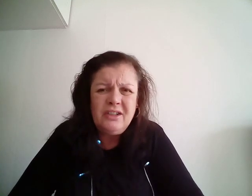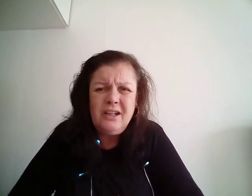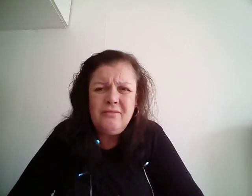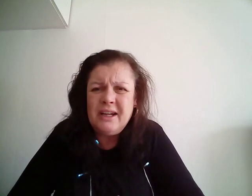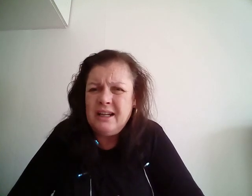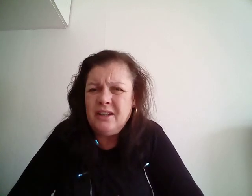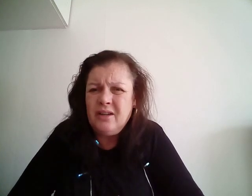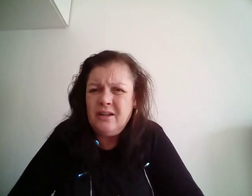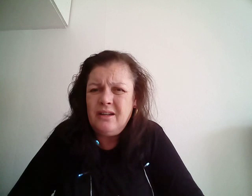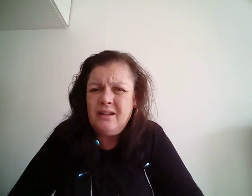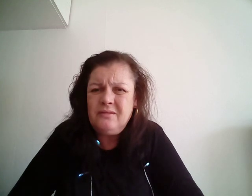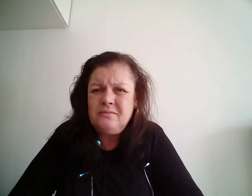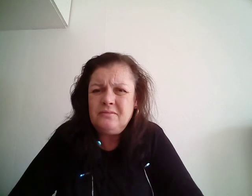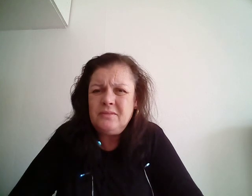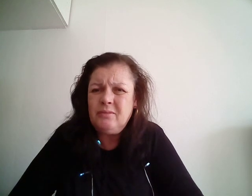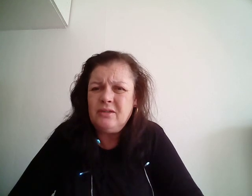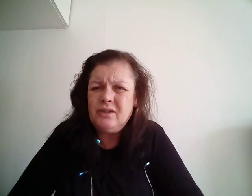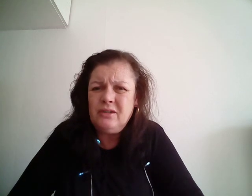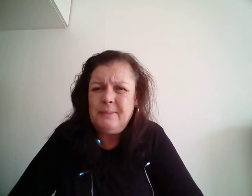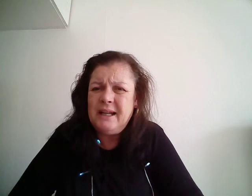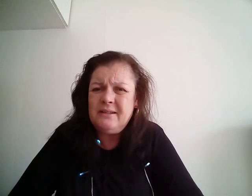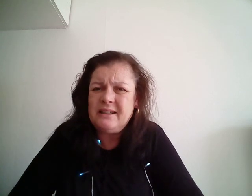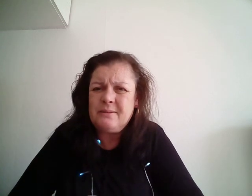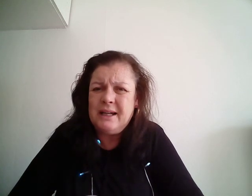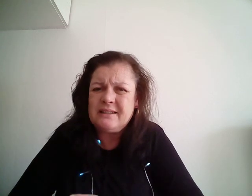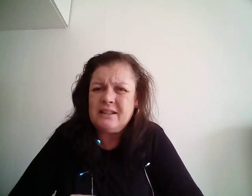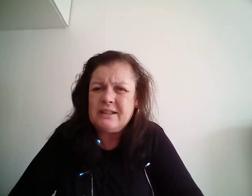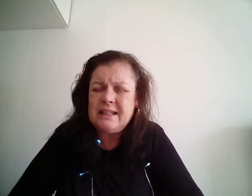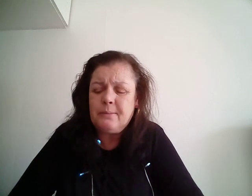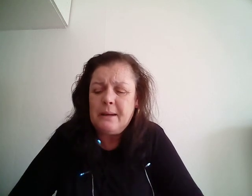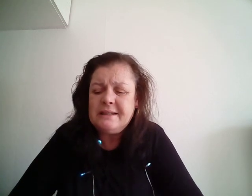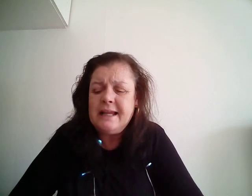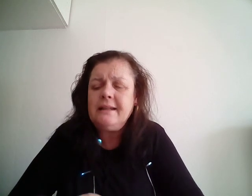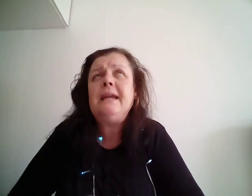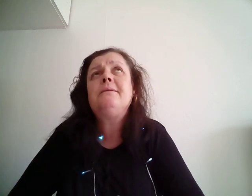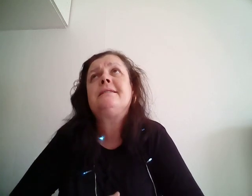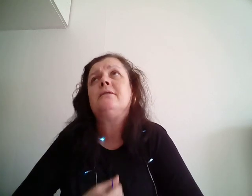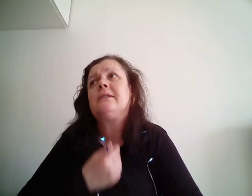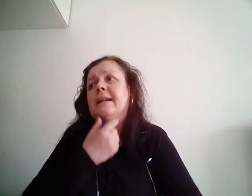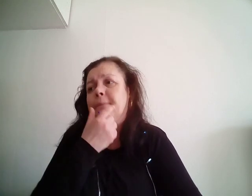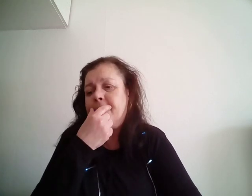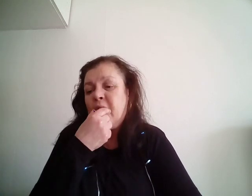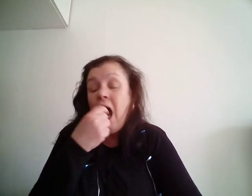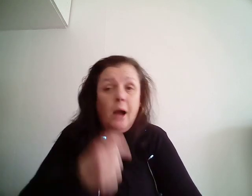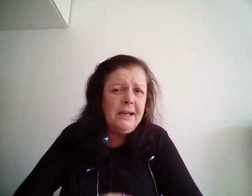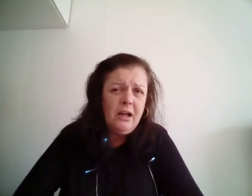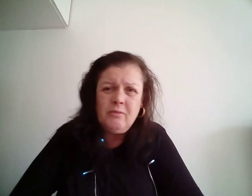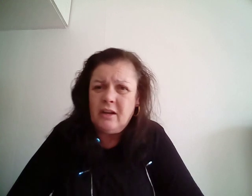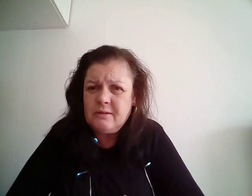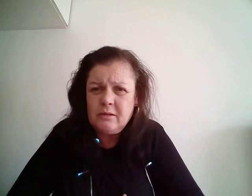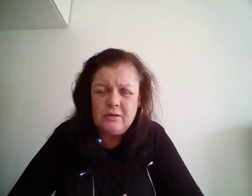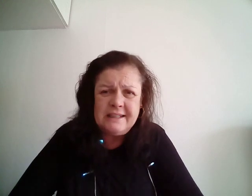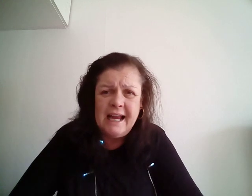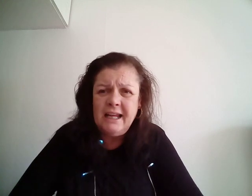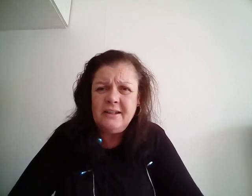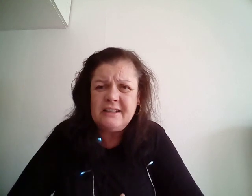I don't really know. I'm not sure about this Smile Delicious Sugar Babies. Then he was talking about, I mean, I'm not saying that,